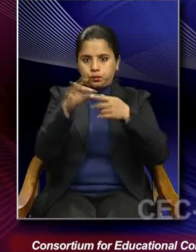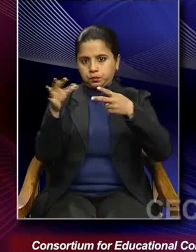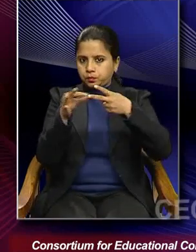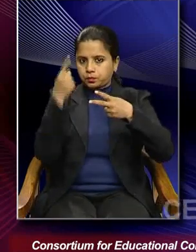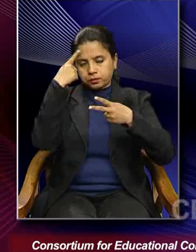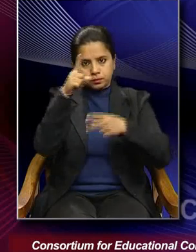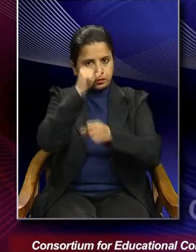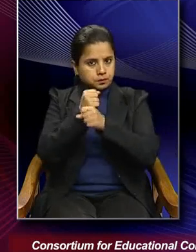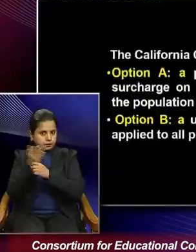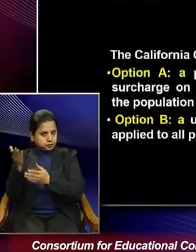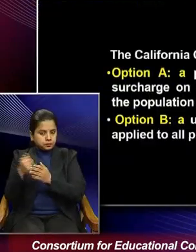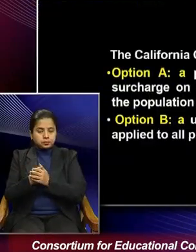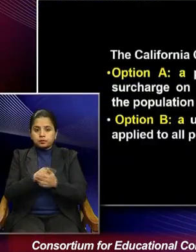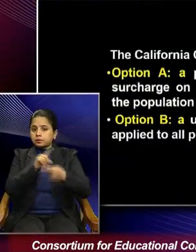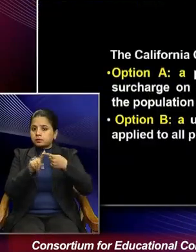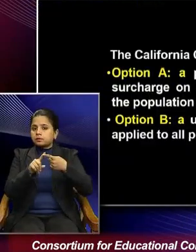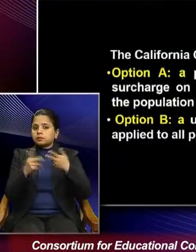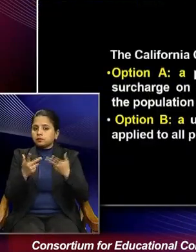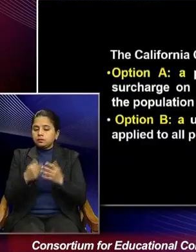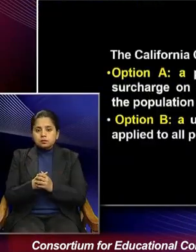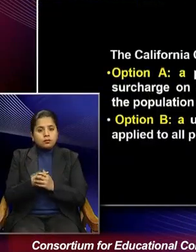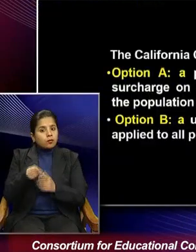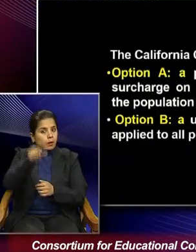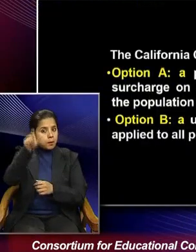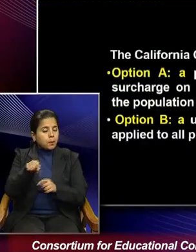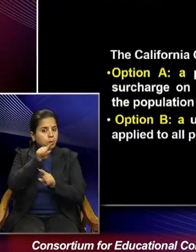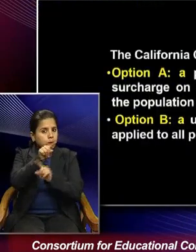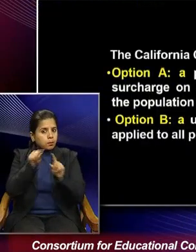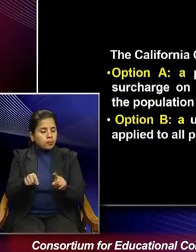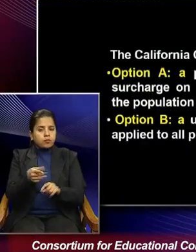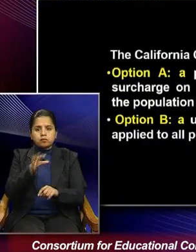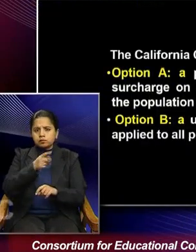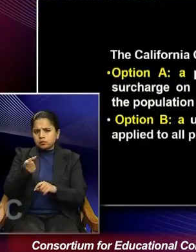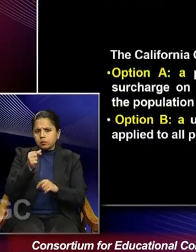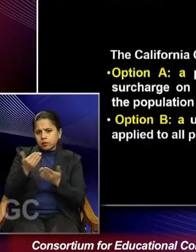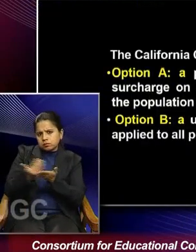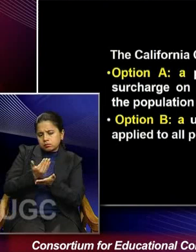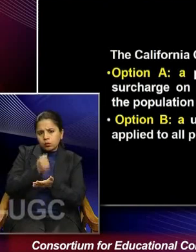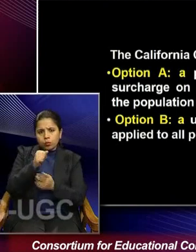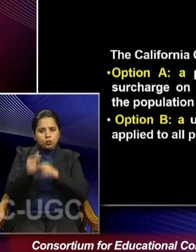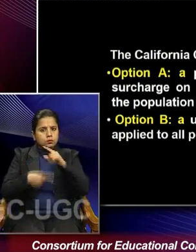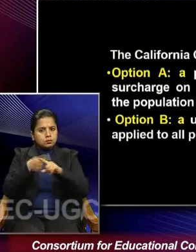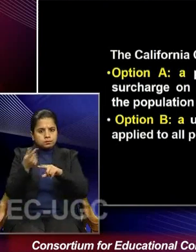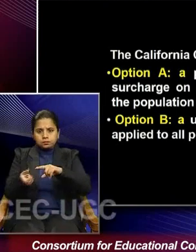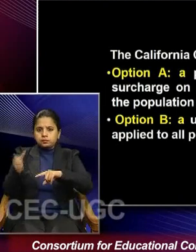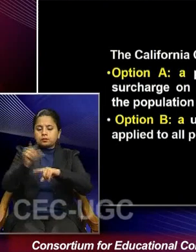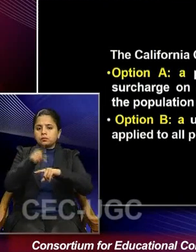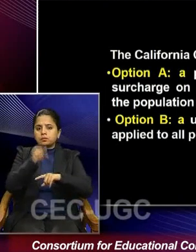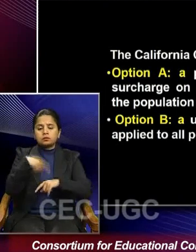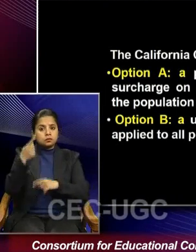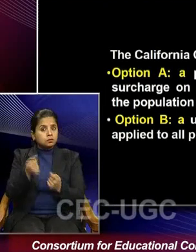this. Option A, a percentage income tax surcharge on the